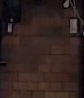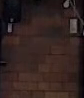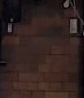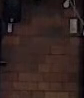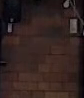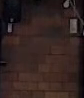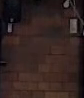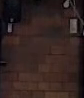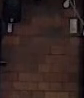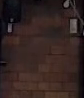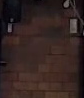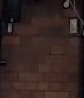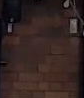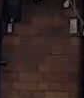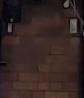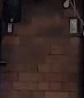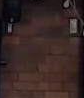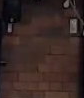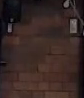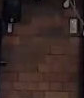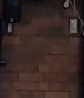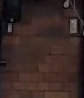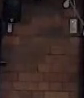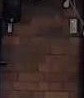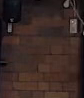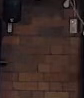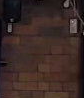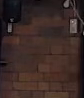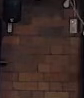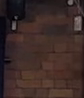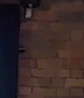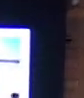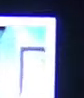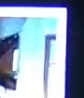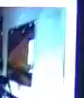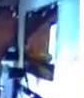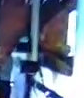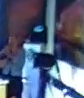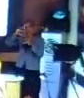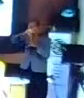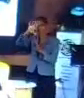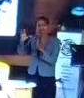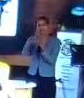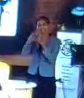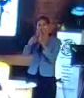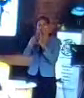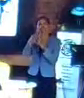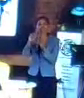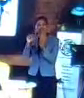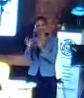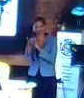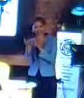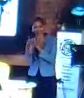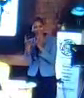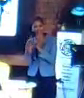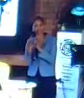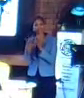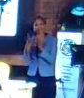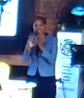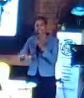a talk about the environment and the climate crisis by Zoe Rasbash, who's Watershed's environmental action